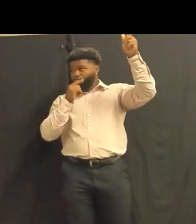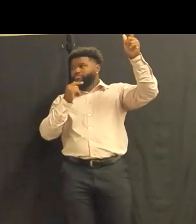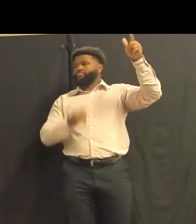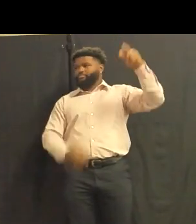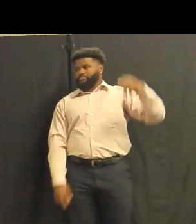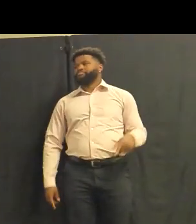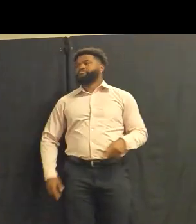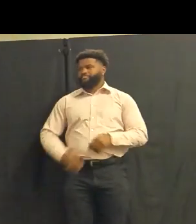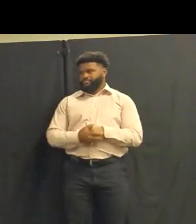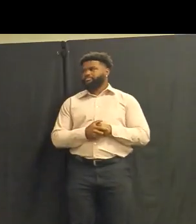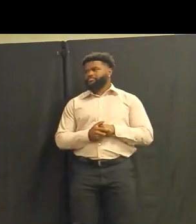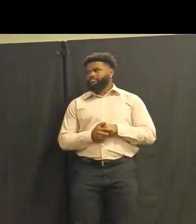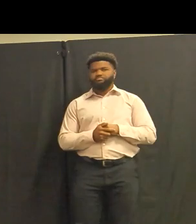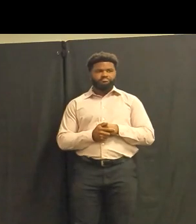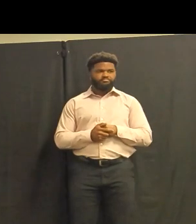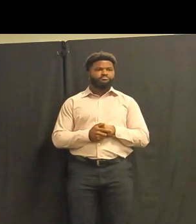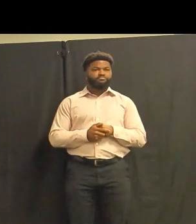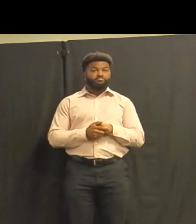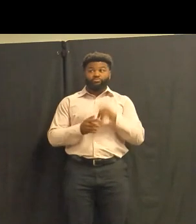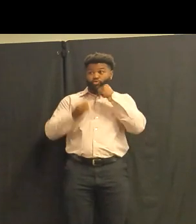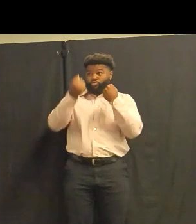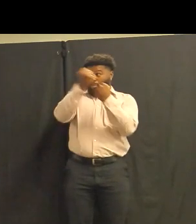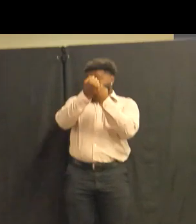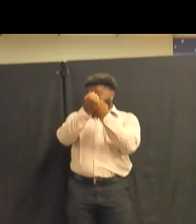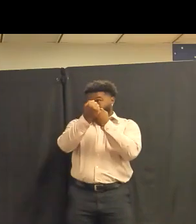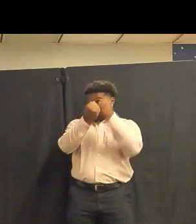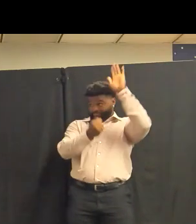A second. Okay. All right. All in favor?